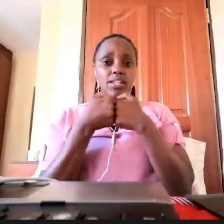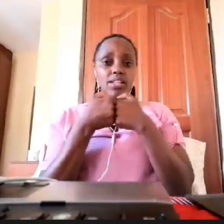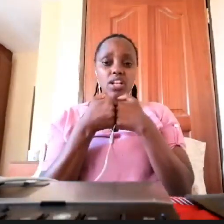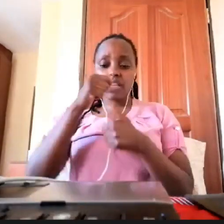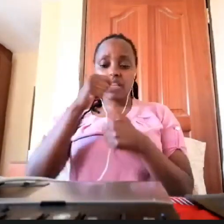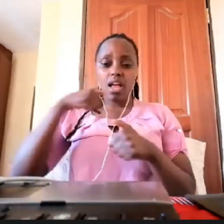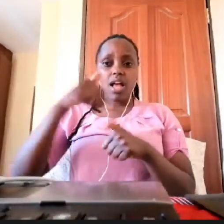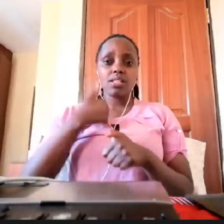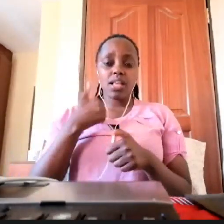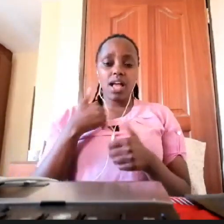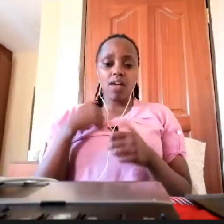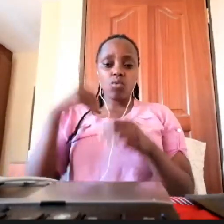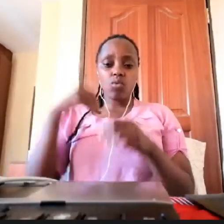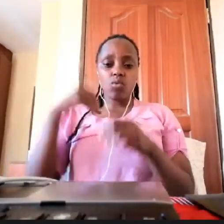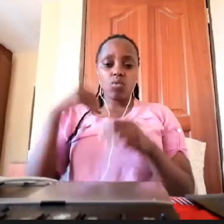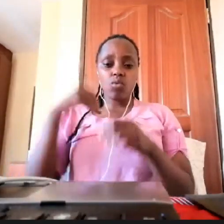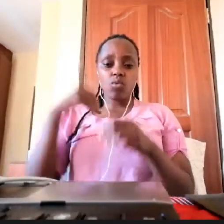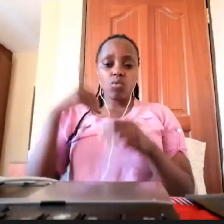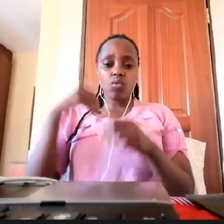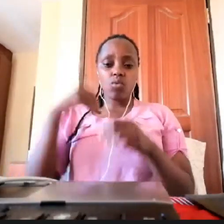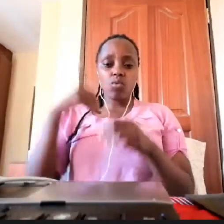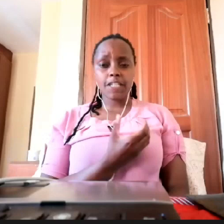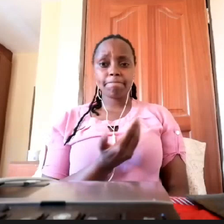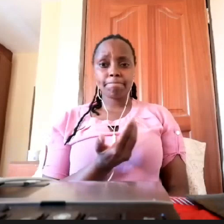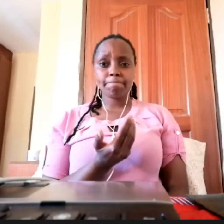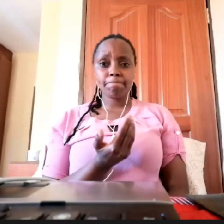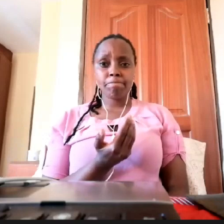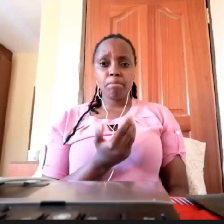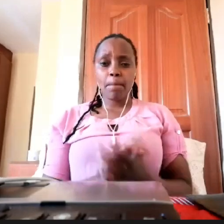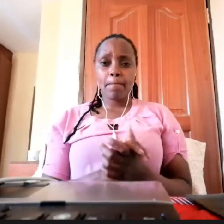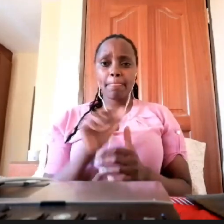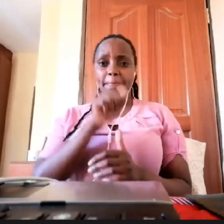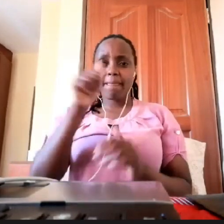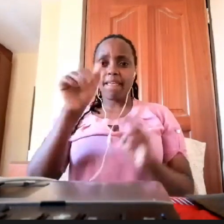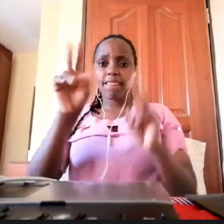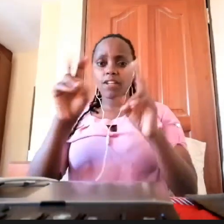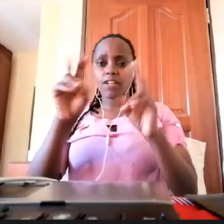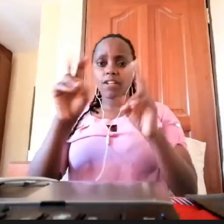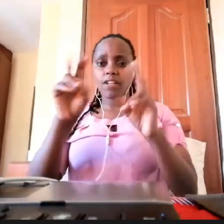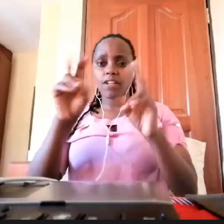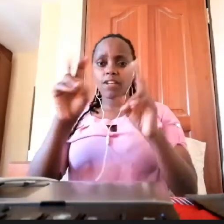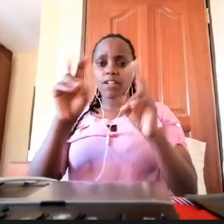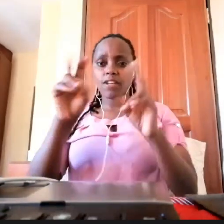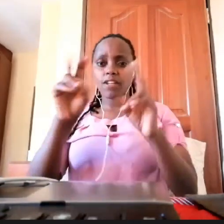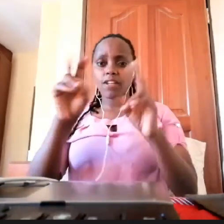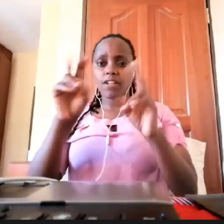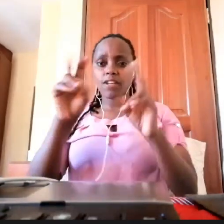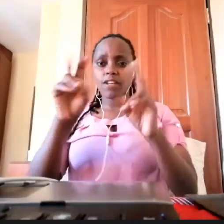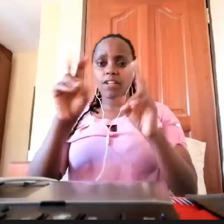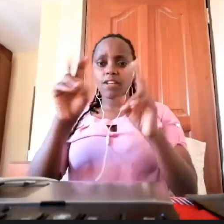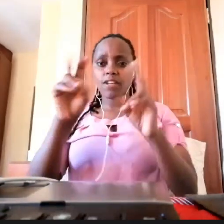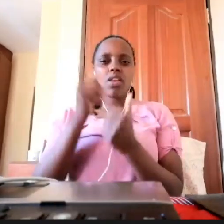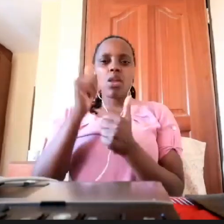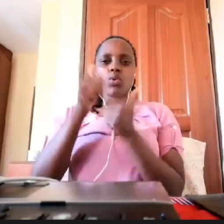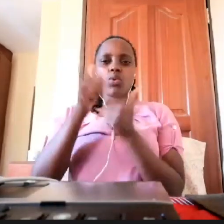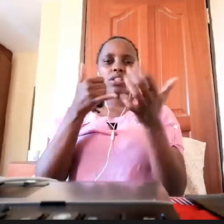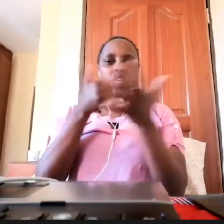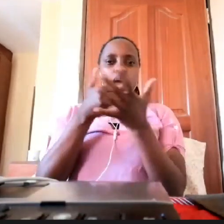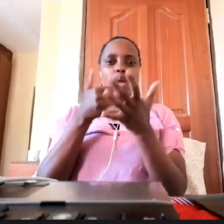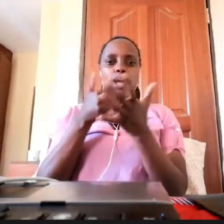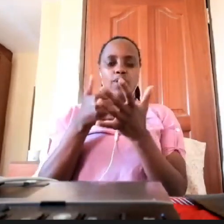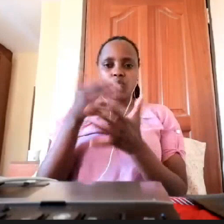facing within the committee. The other issue is most of the organizations which are involved